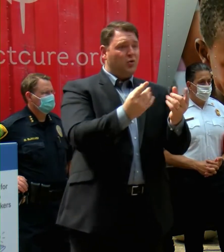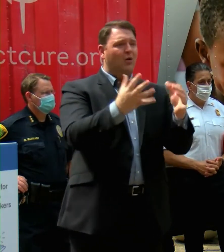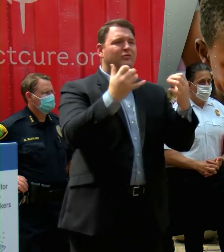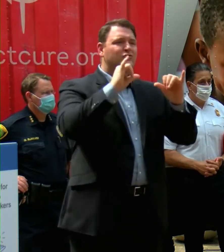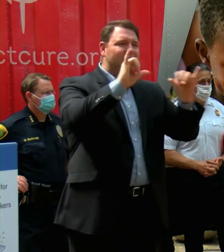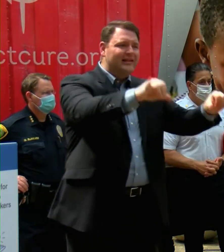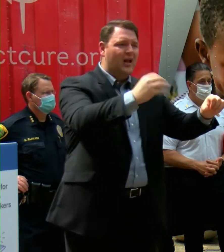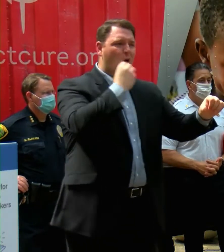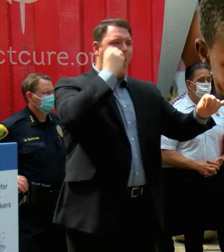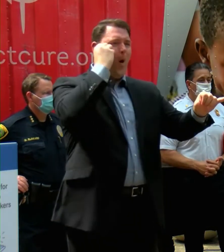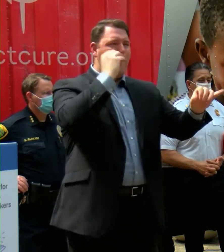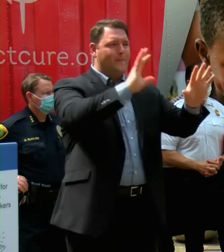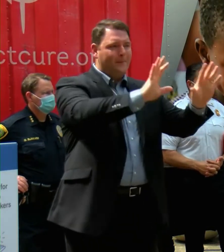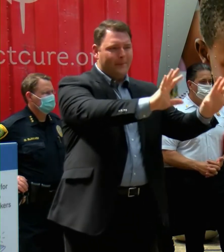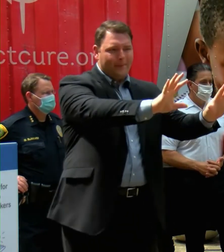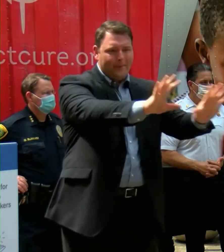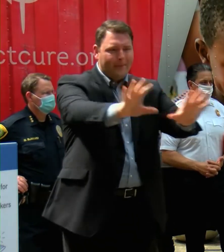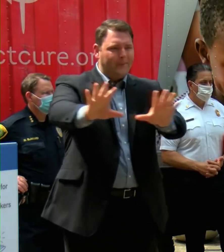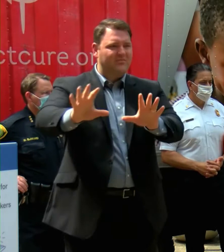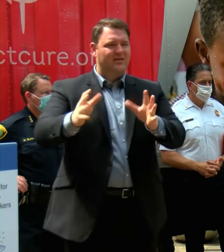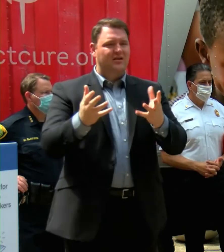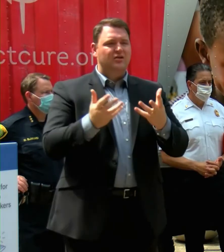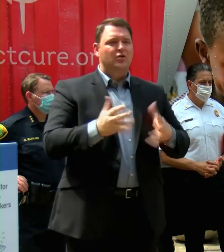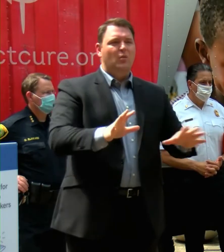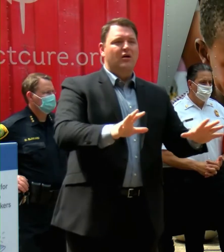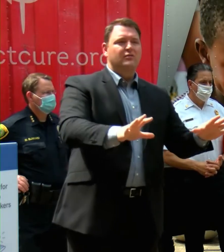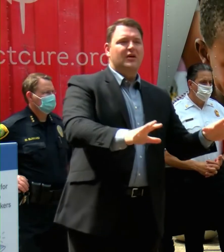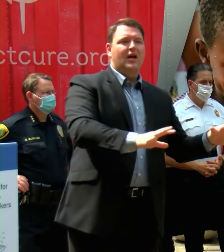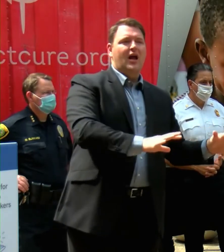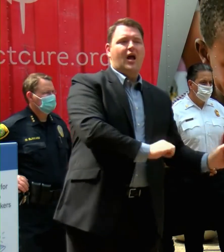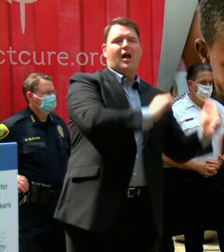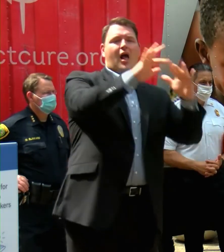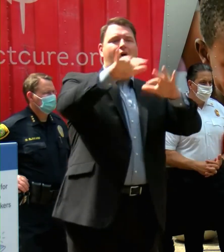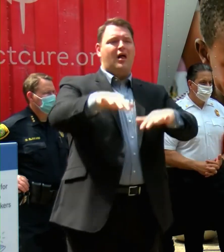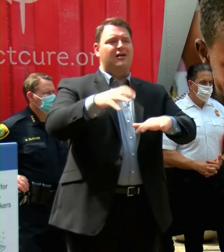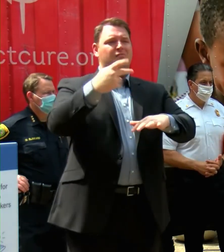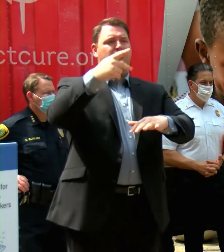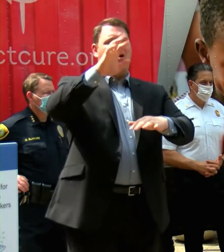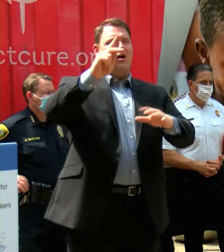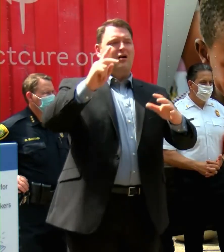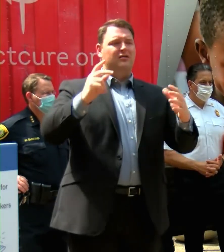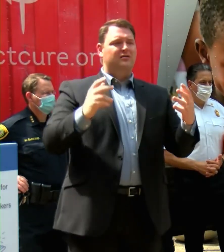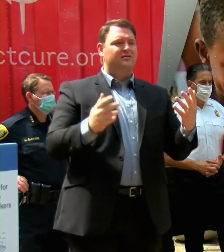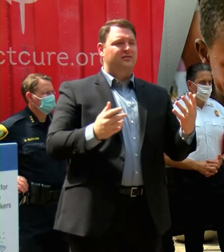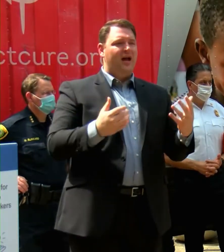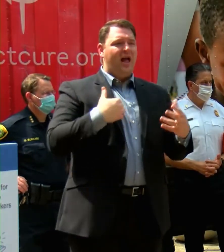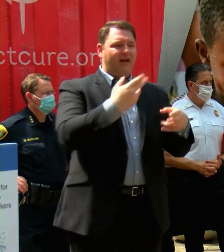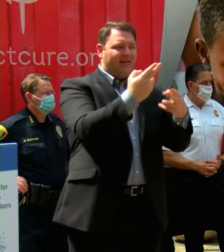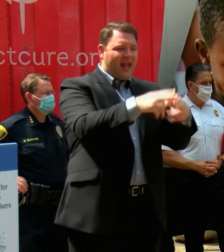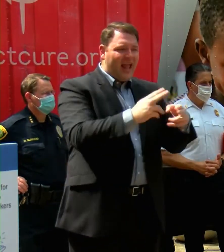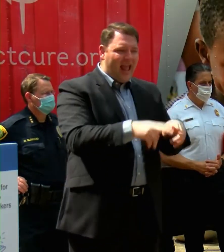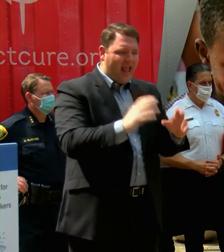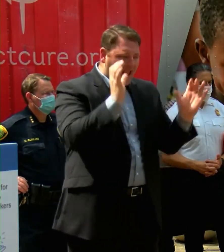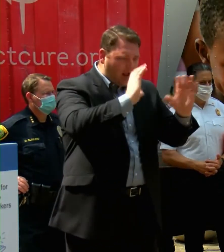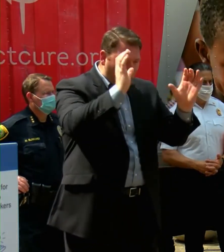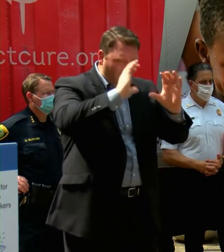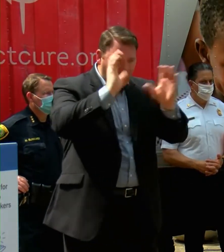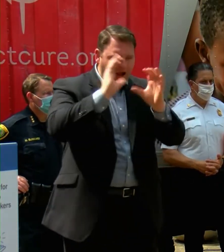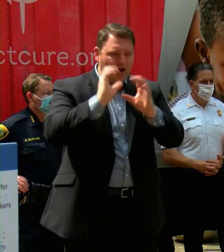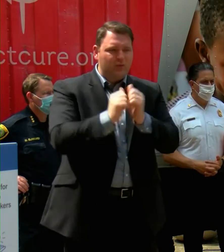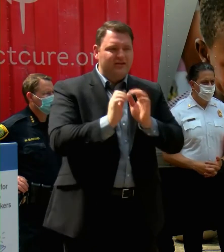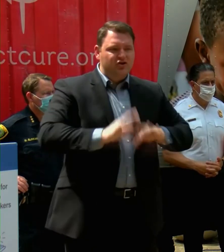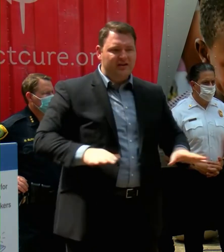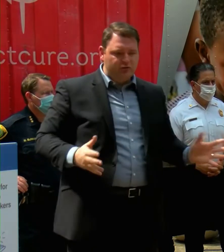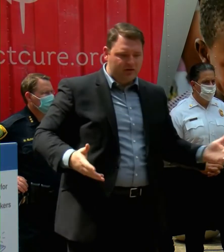don't want you to crowd the parks. I don't want you to be out there with Easter egg hunts with your children